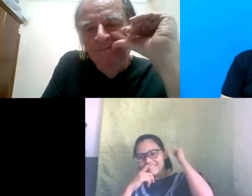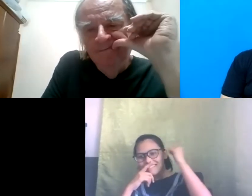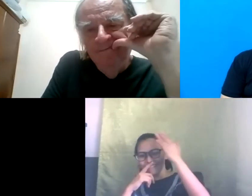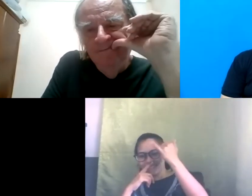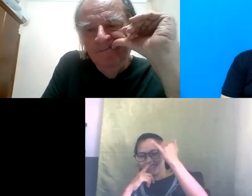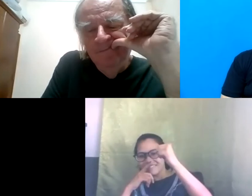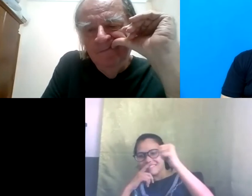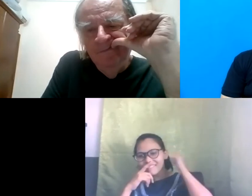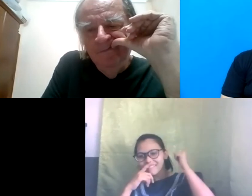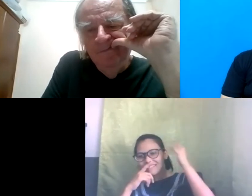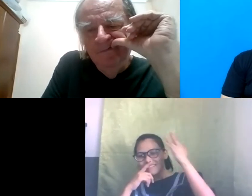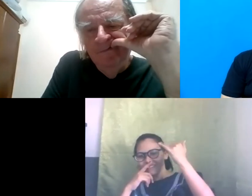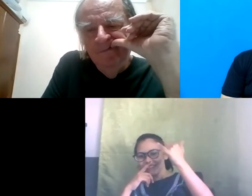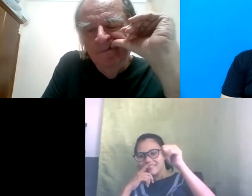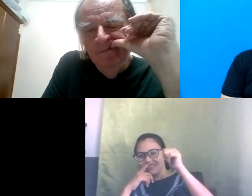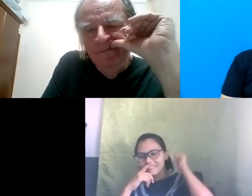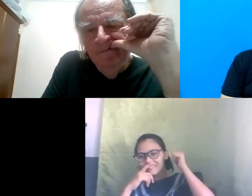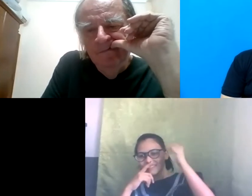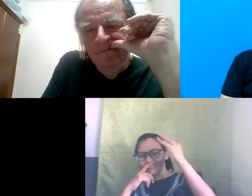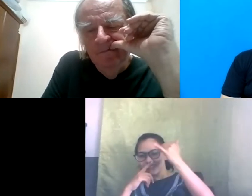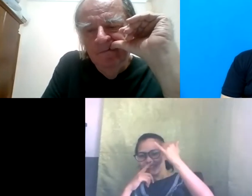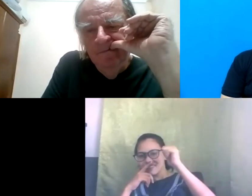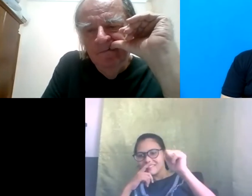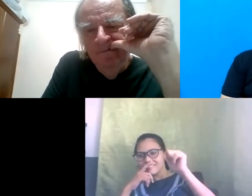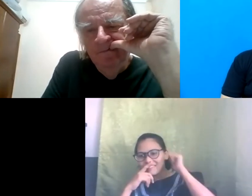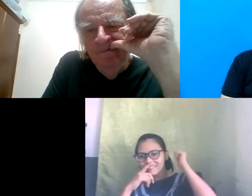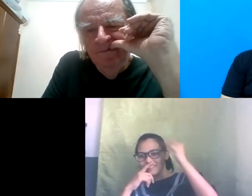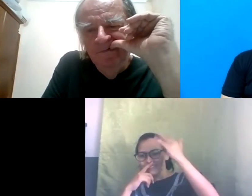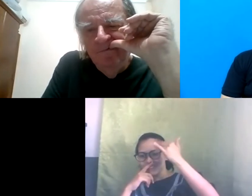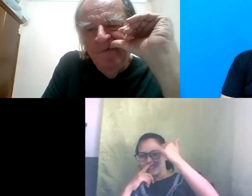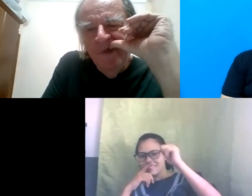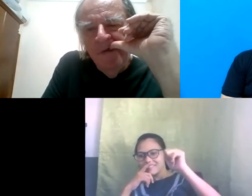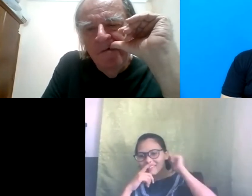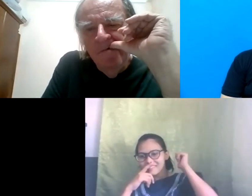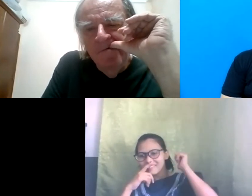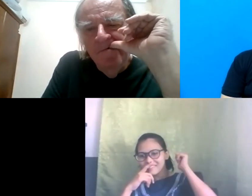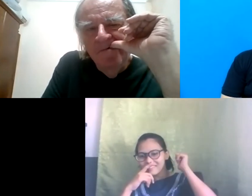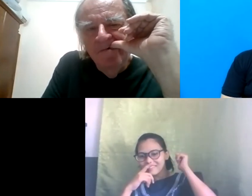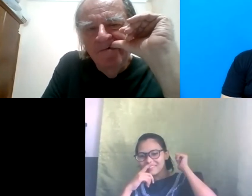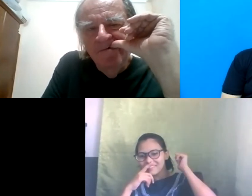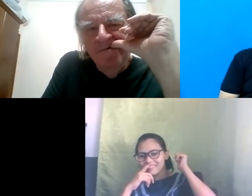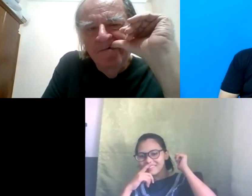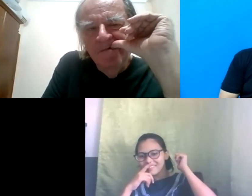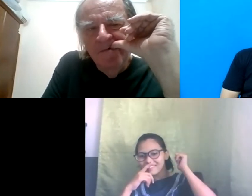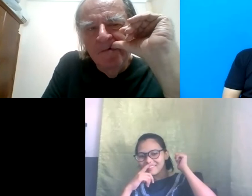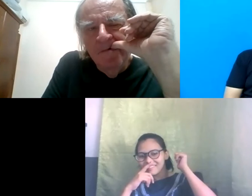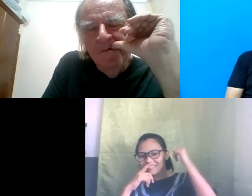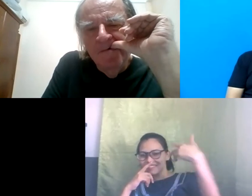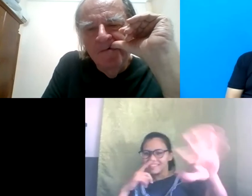So since Nat is so eager, maybe he can lead the review.